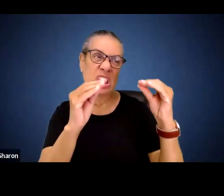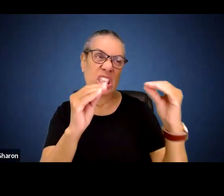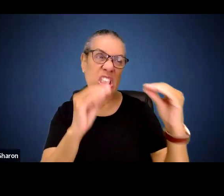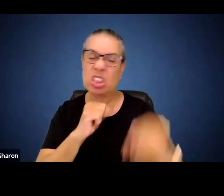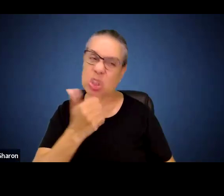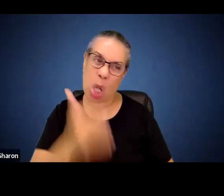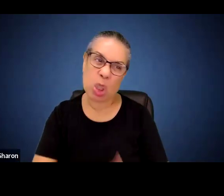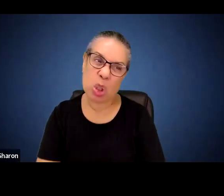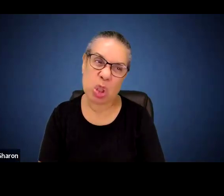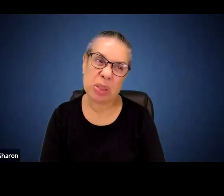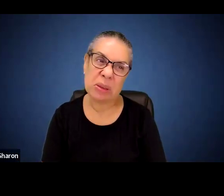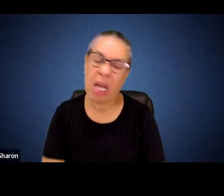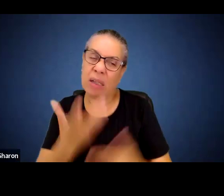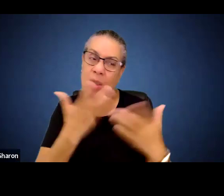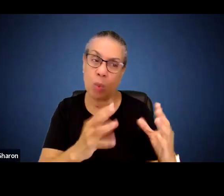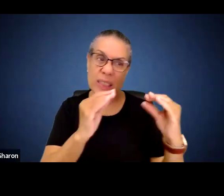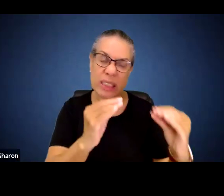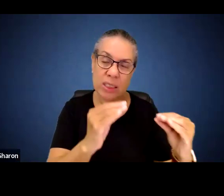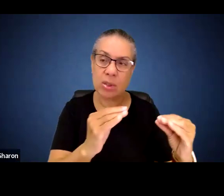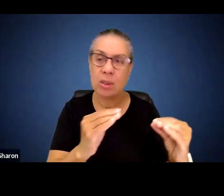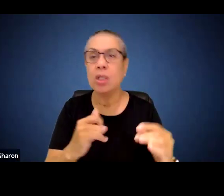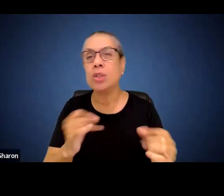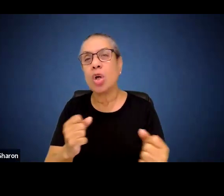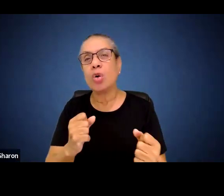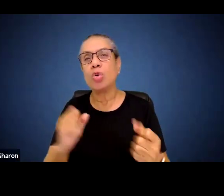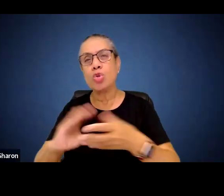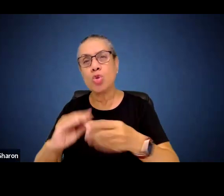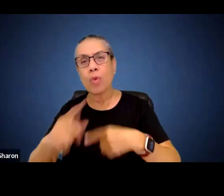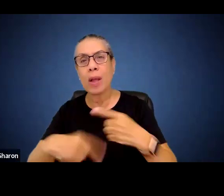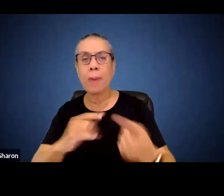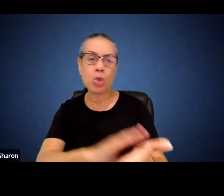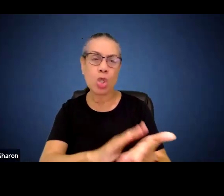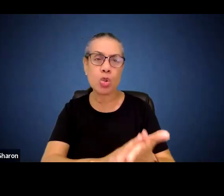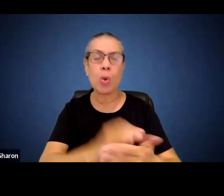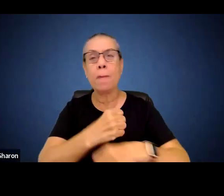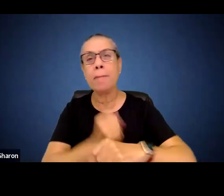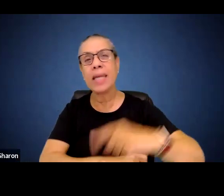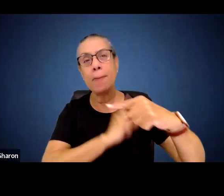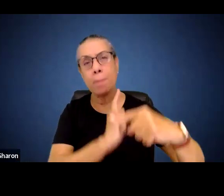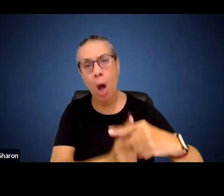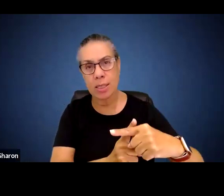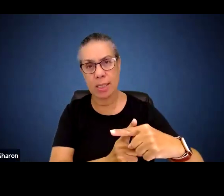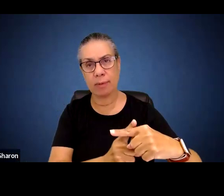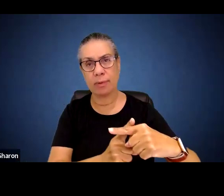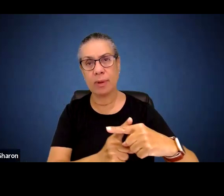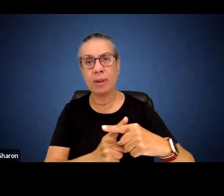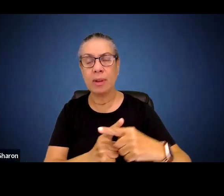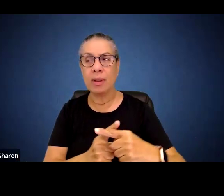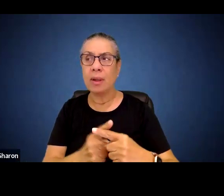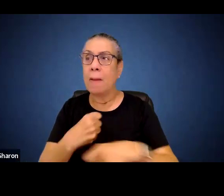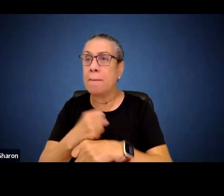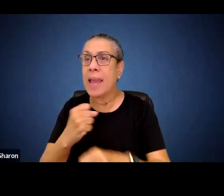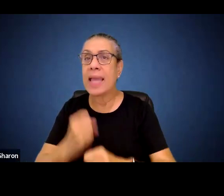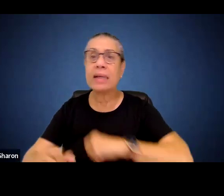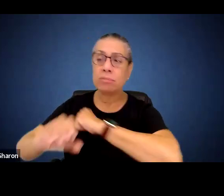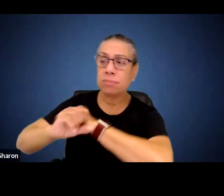good. And I think there are things that we could do, spin narratives about our school, build positivity, create some sort of